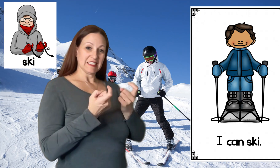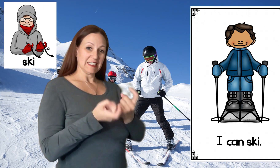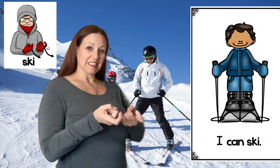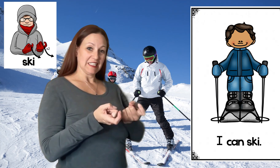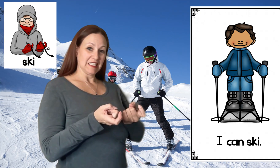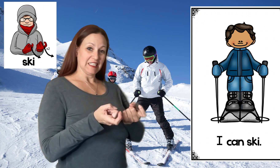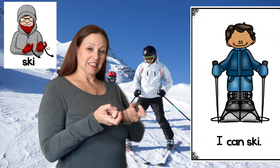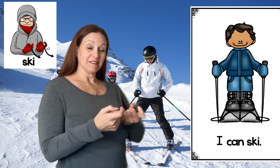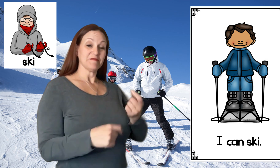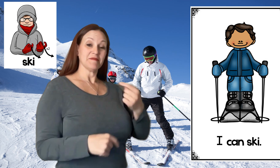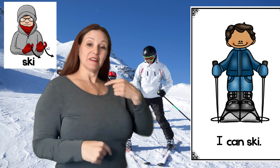Ski.